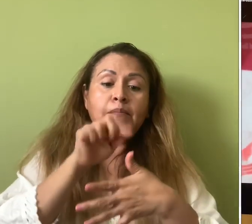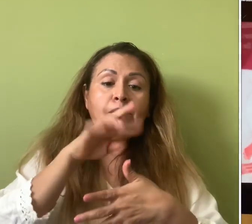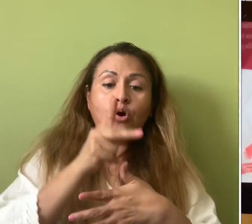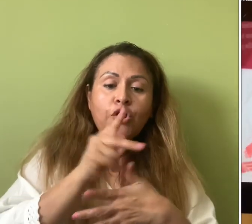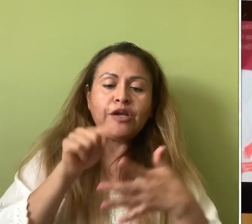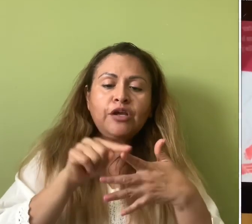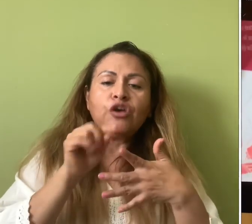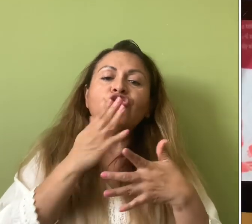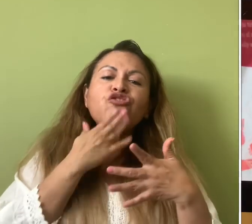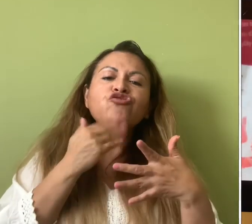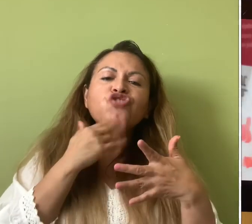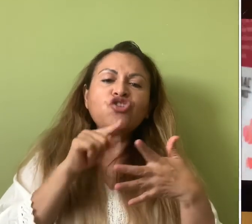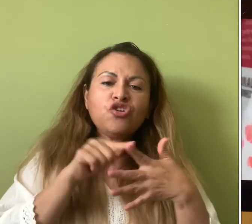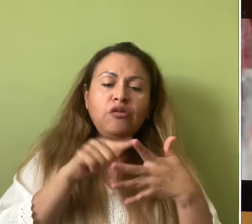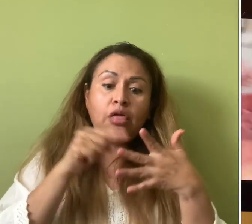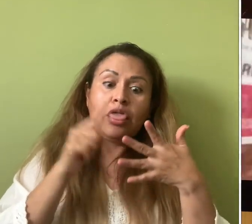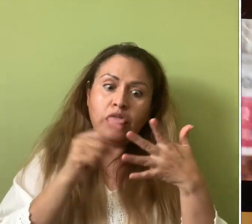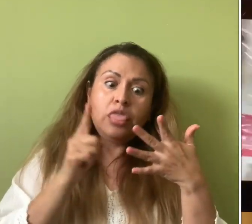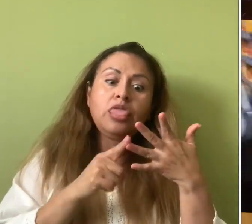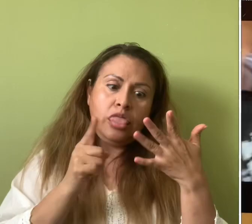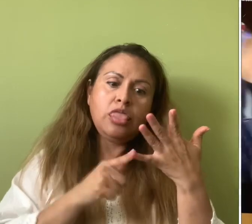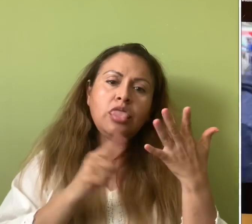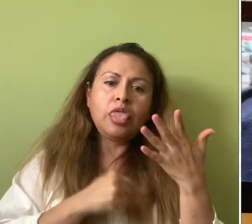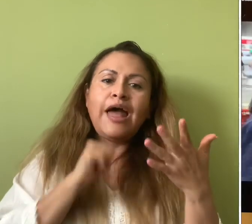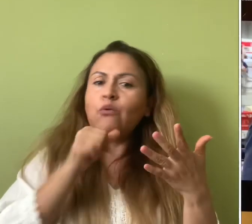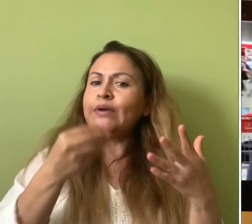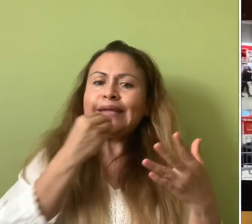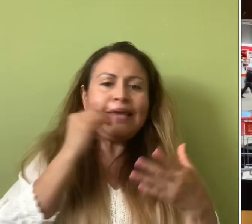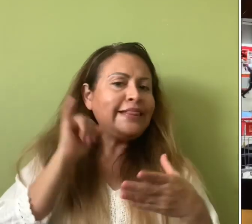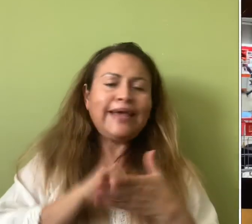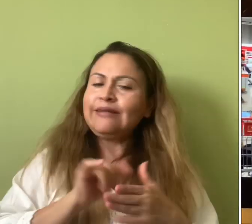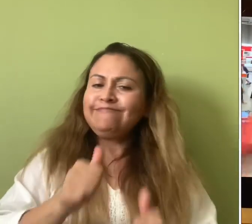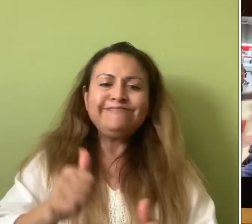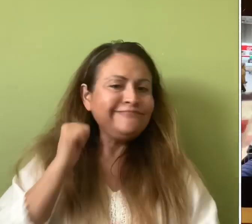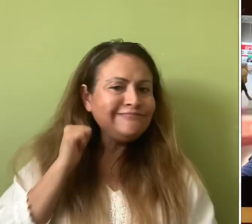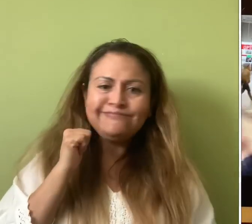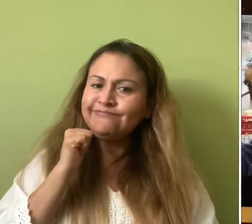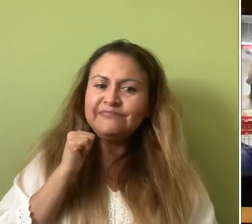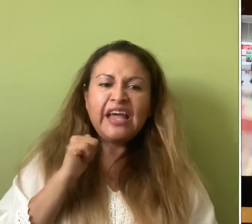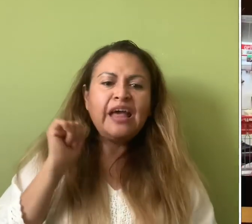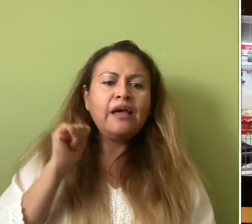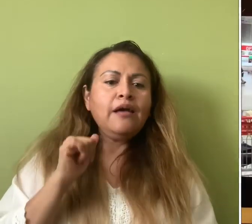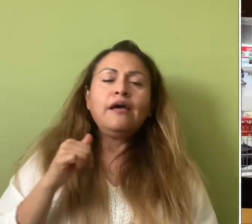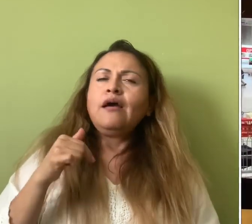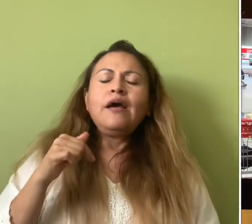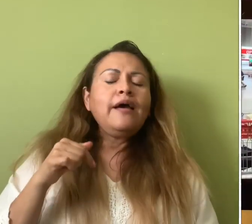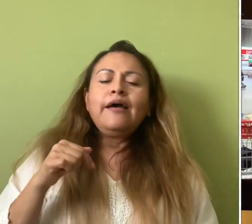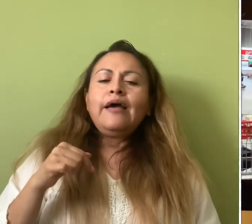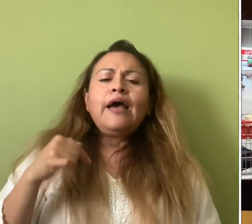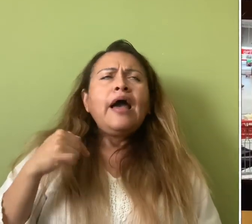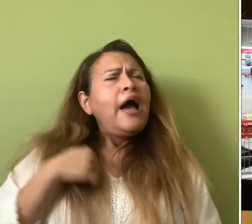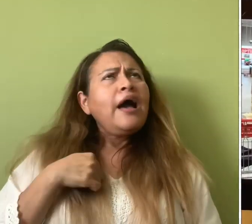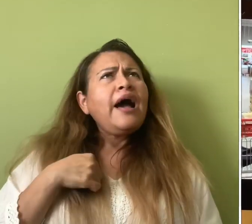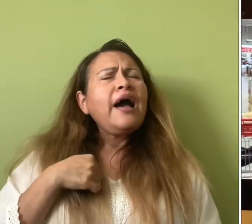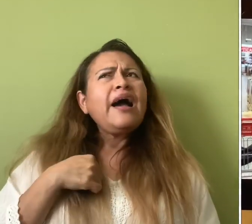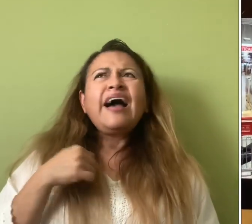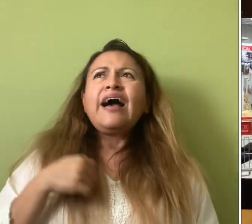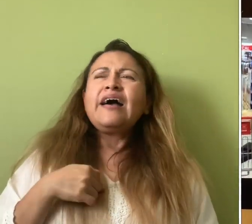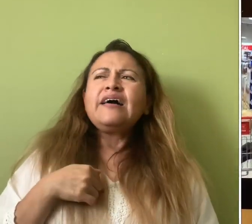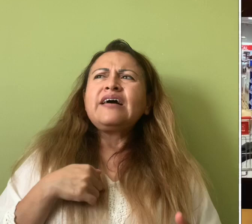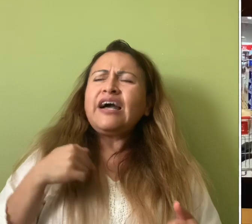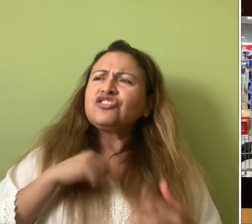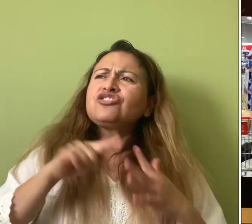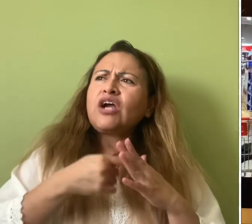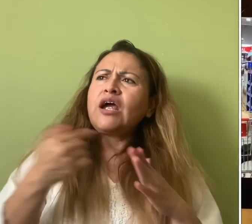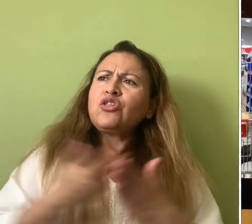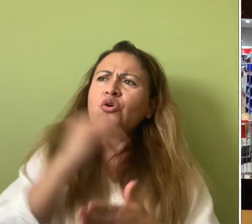sugar and a bunch of stuff I wouldn't put in my body. So if someone could actually, this company, or maybe I should do it. Should I have this start this product in